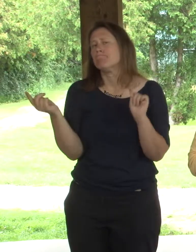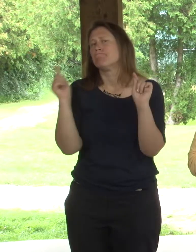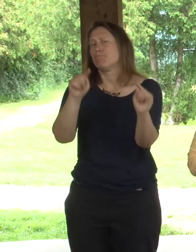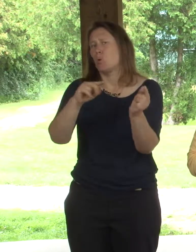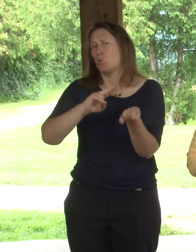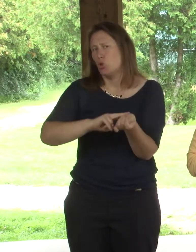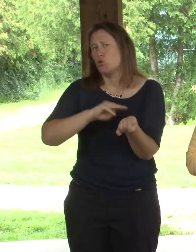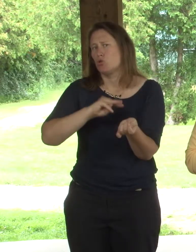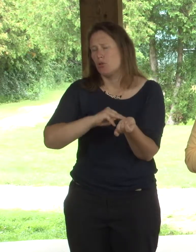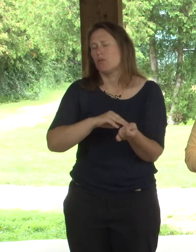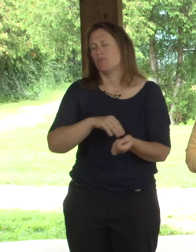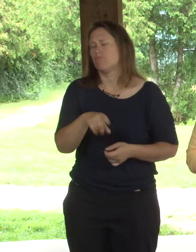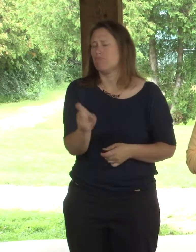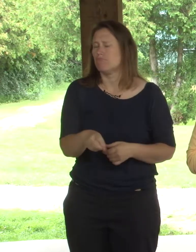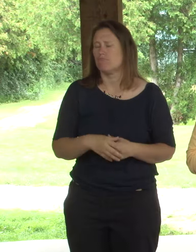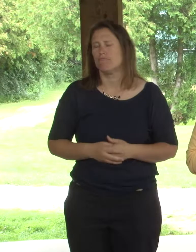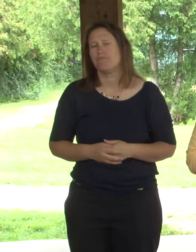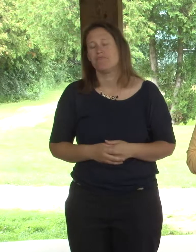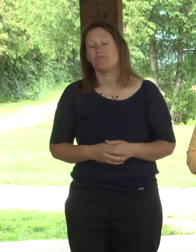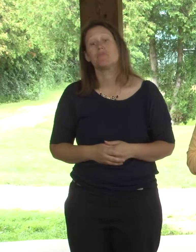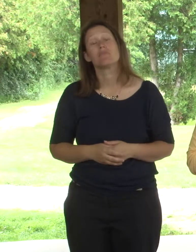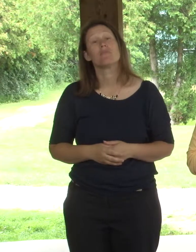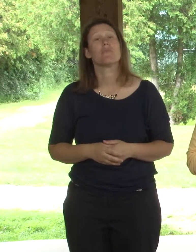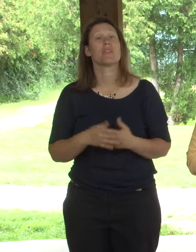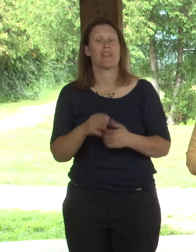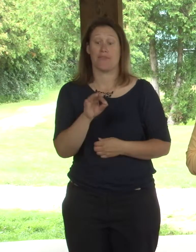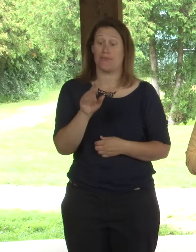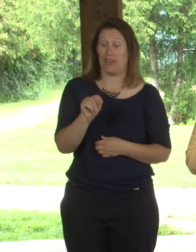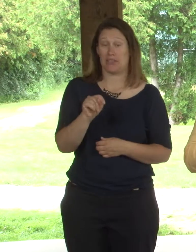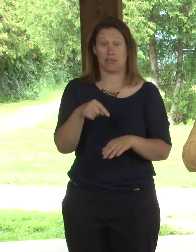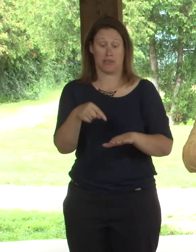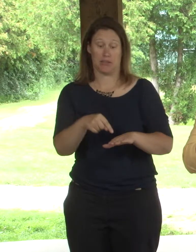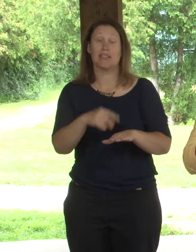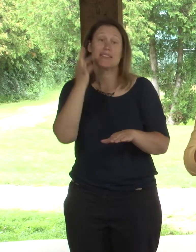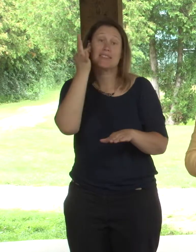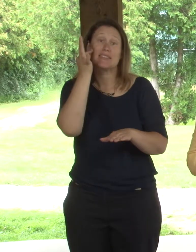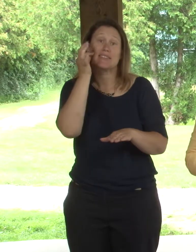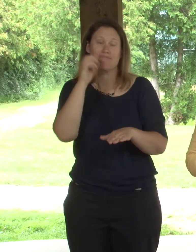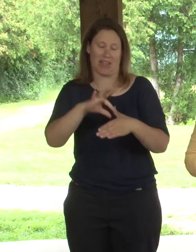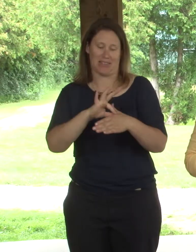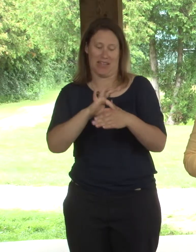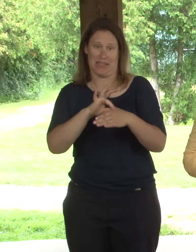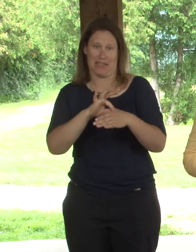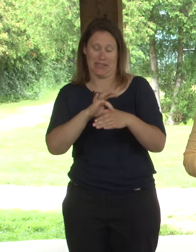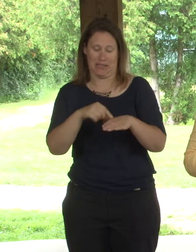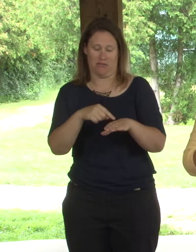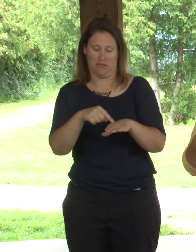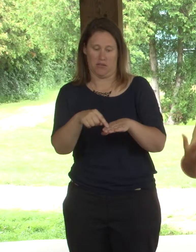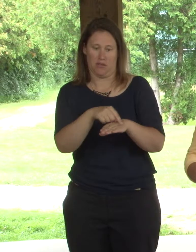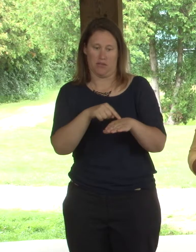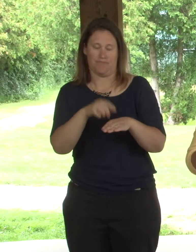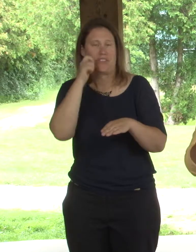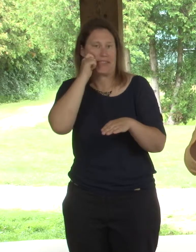healthcare practitioner. The skin on our feet and our legs, if they start to change color. So a